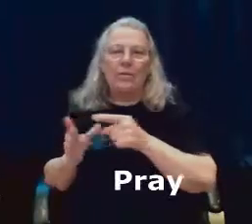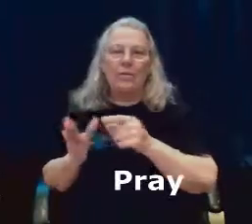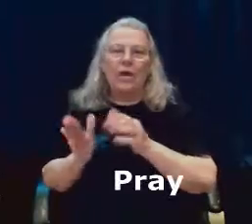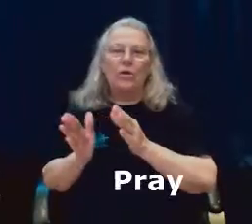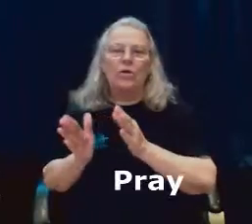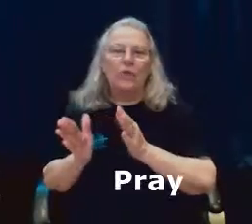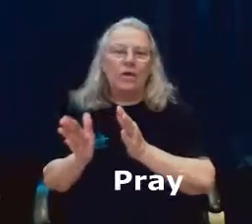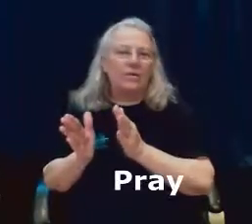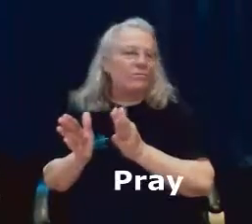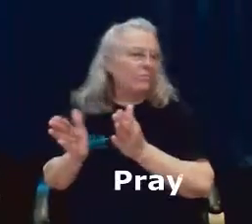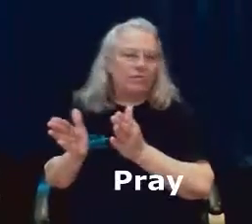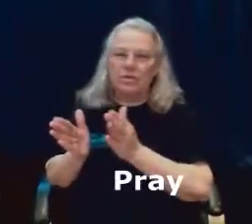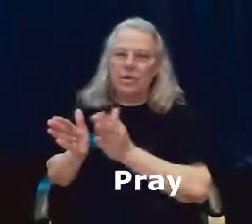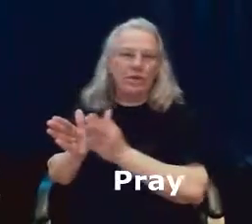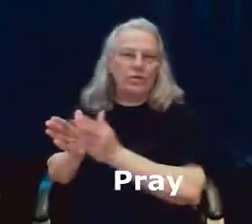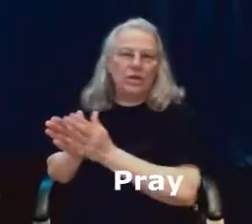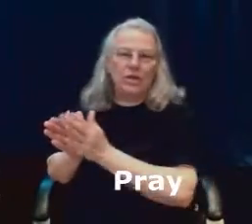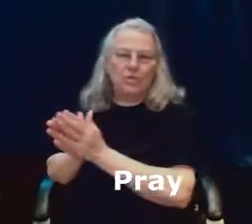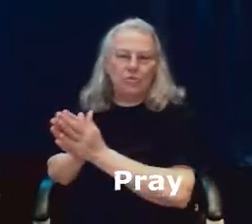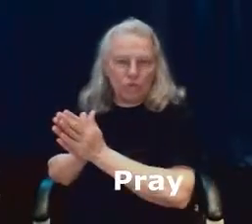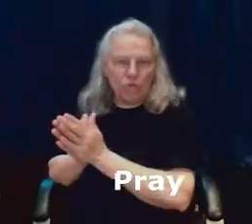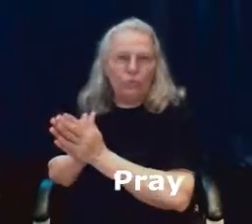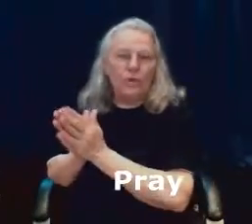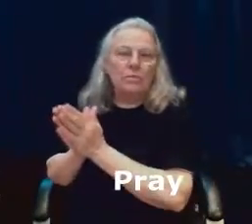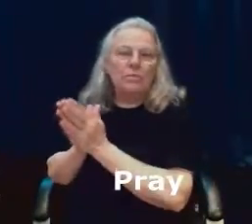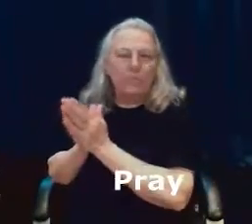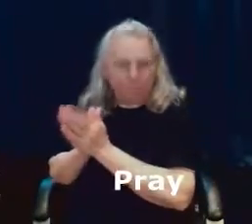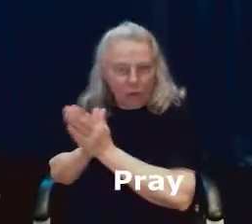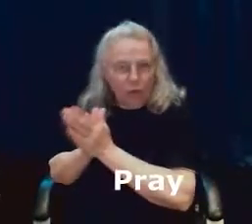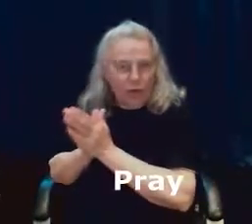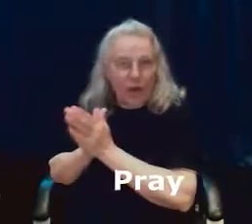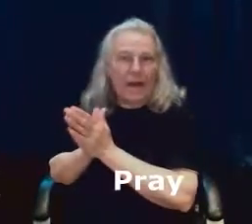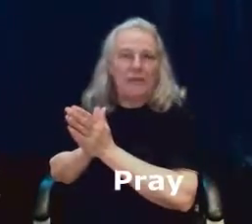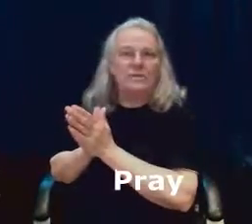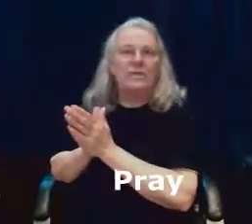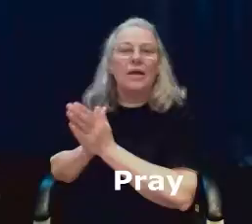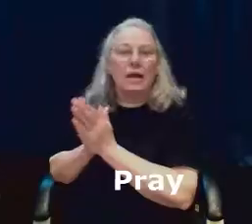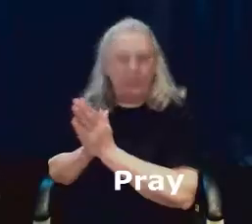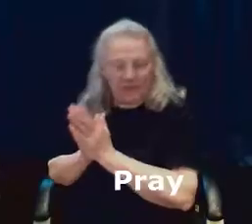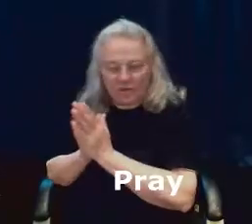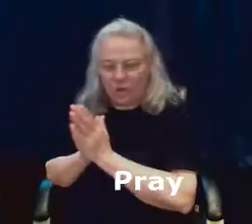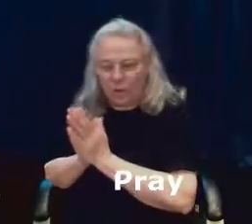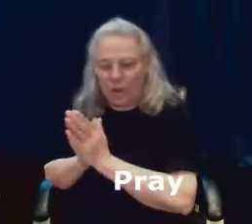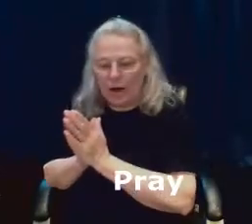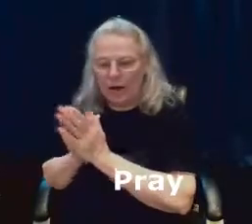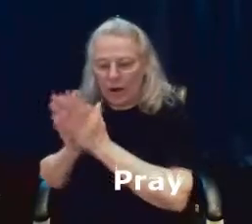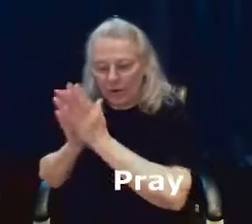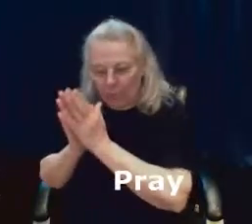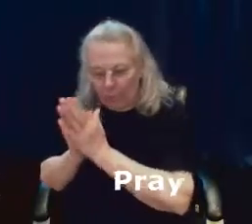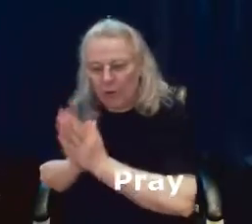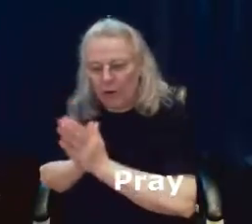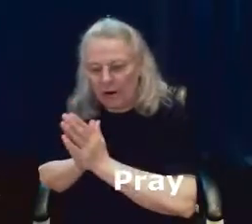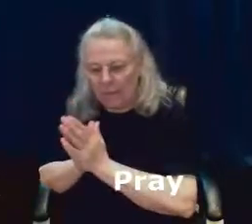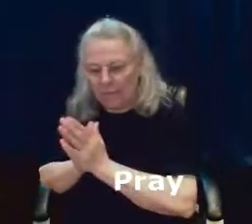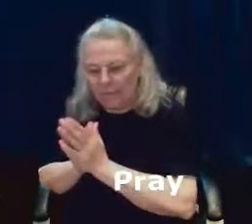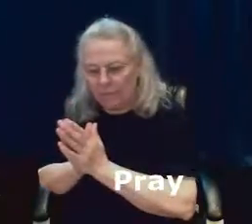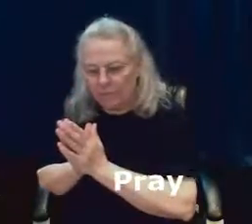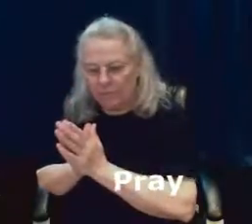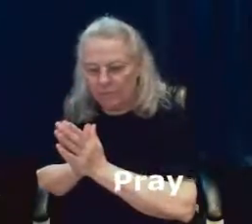Prayer, you think of just like you teach your children, fold your hands. That's your prayer. Prayer.